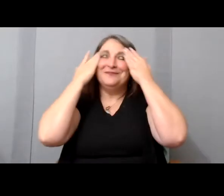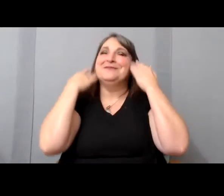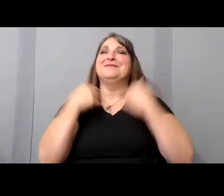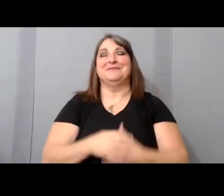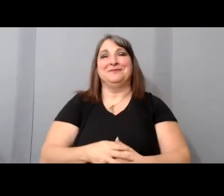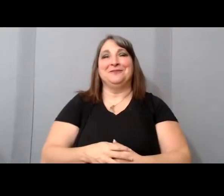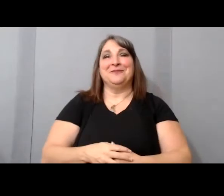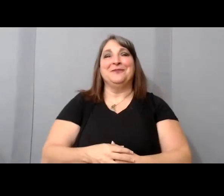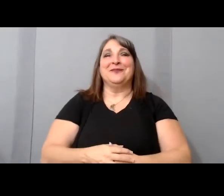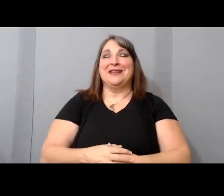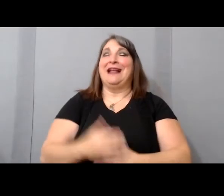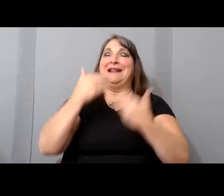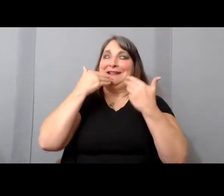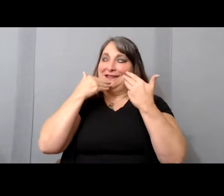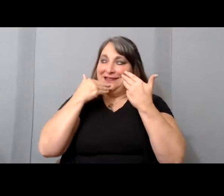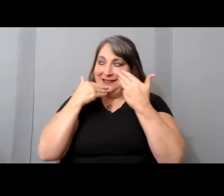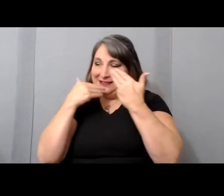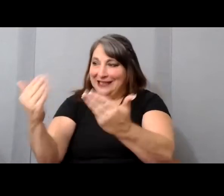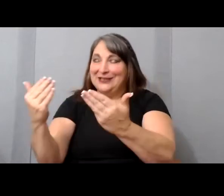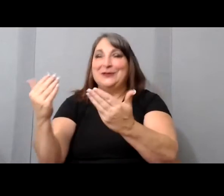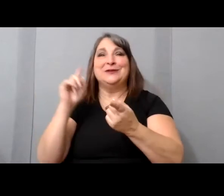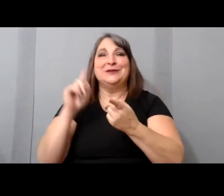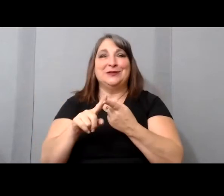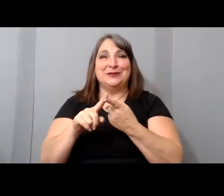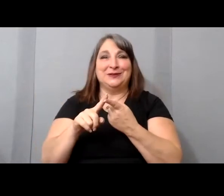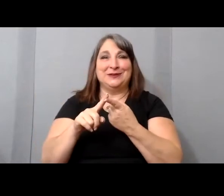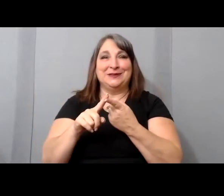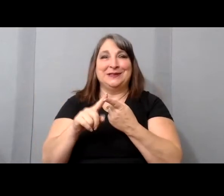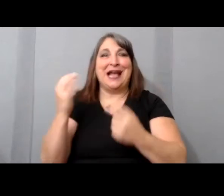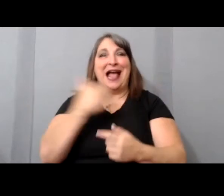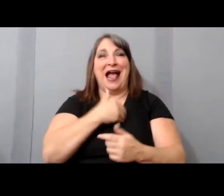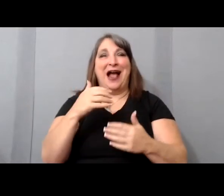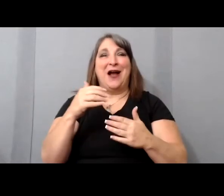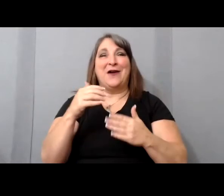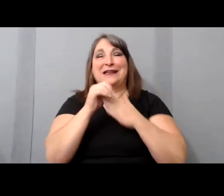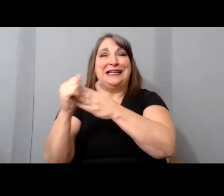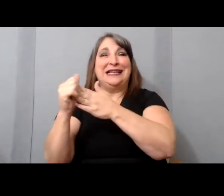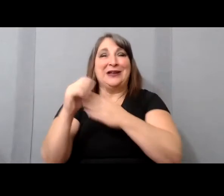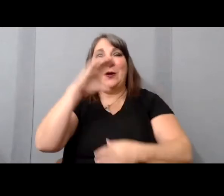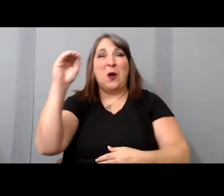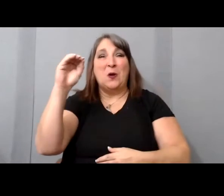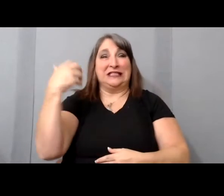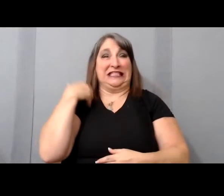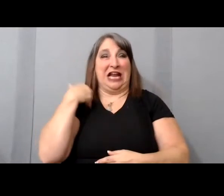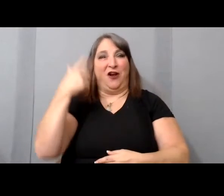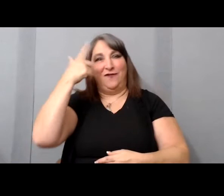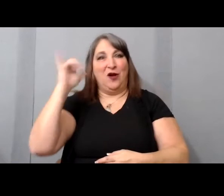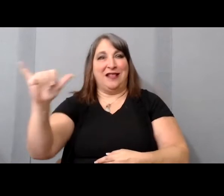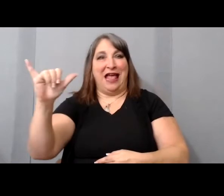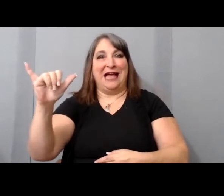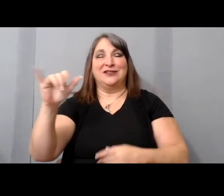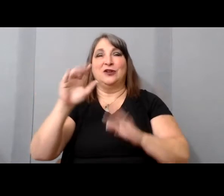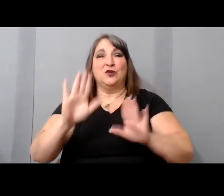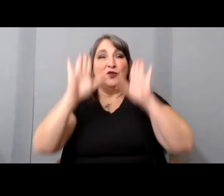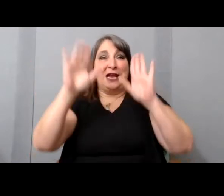All right. Well, thank you to our lead co-chair, Wagaman, for that great report. Pledge of